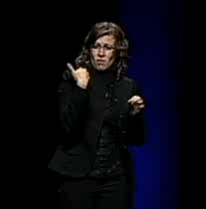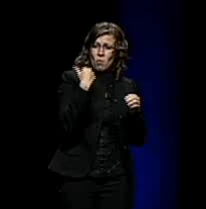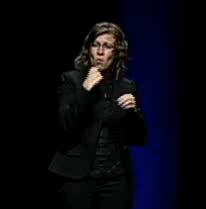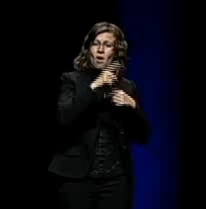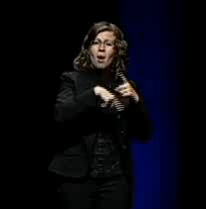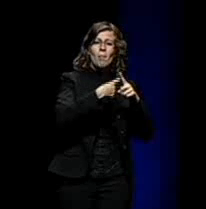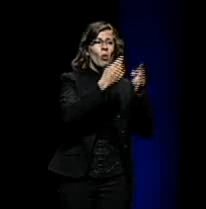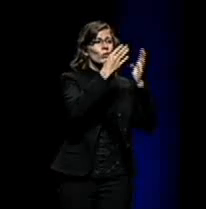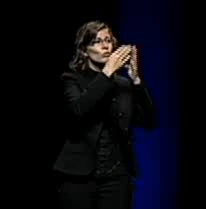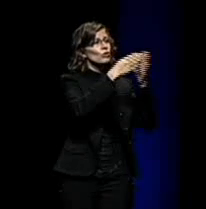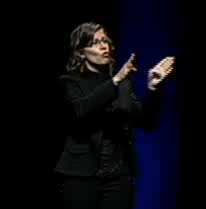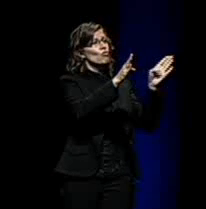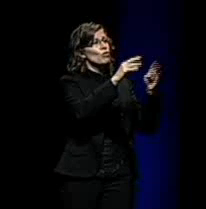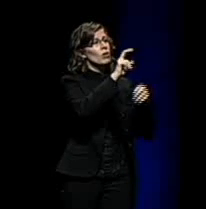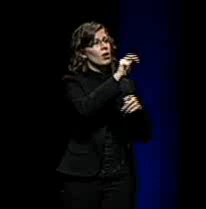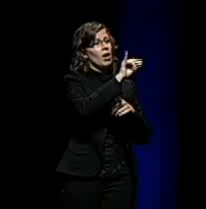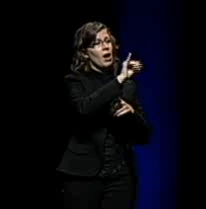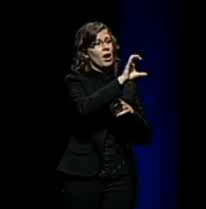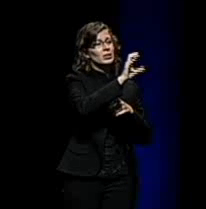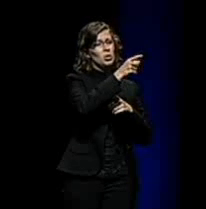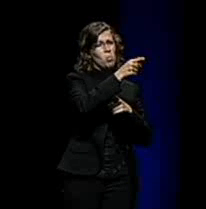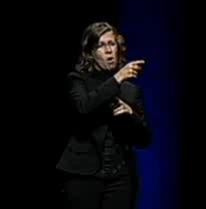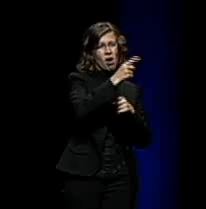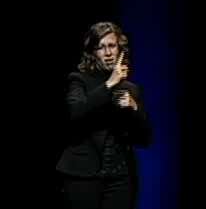to the generalist NIC1?